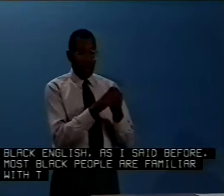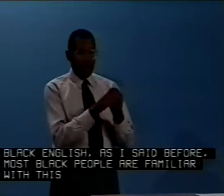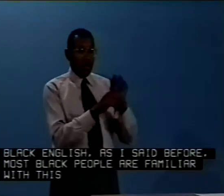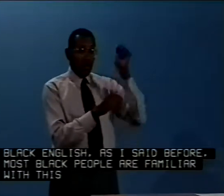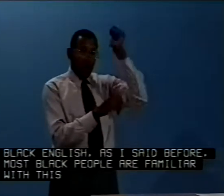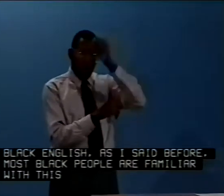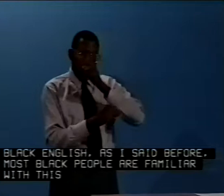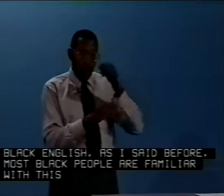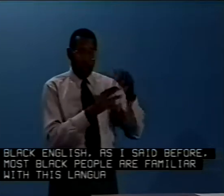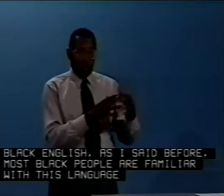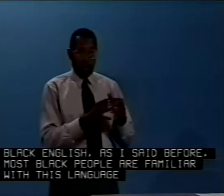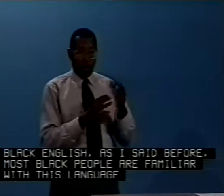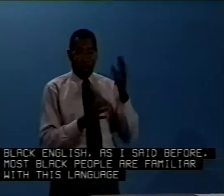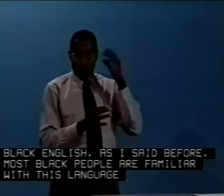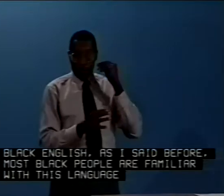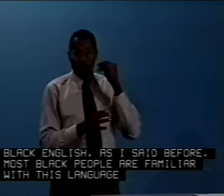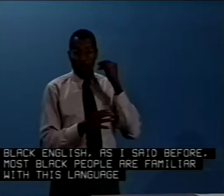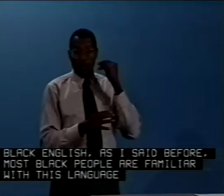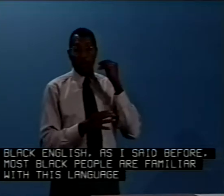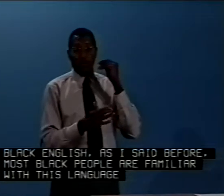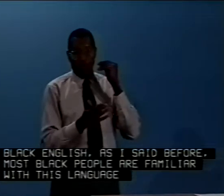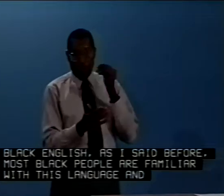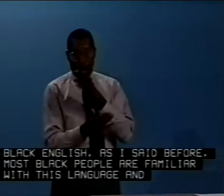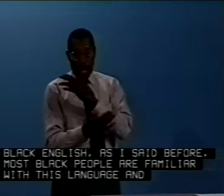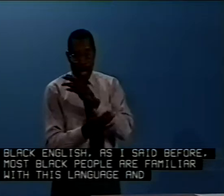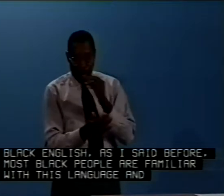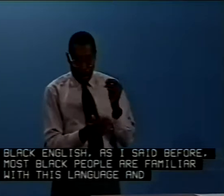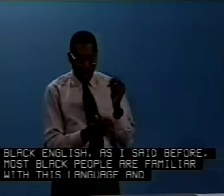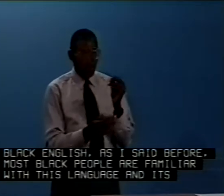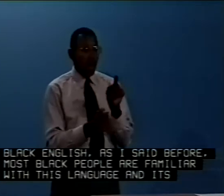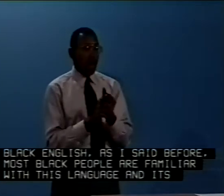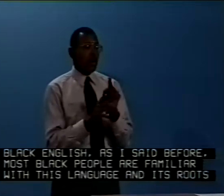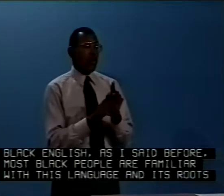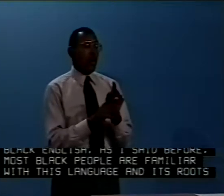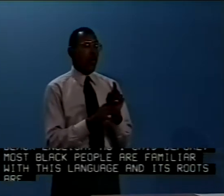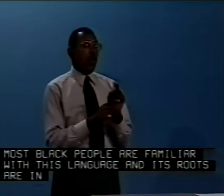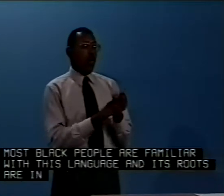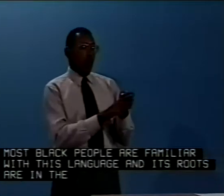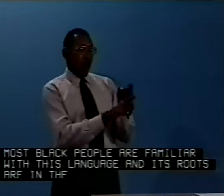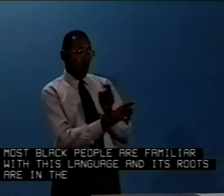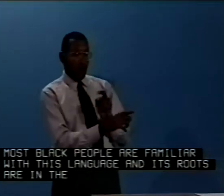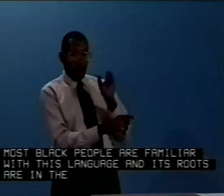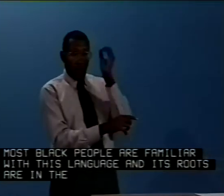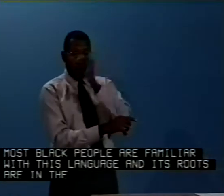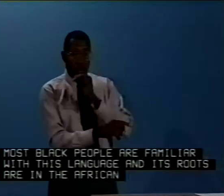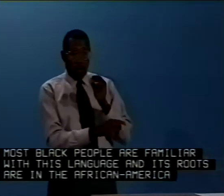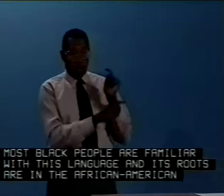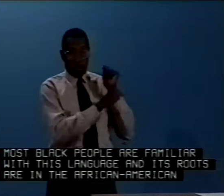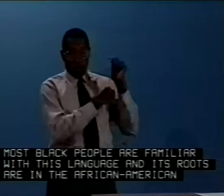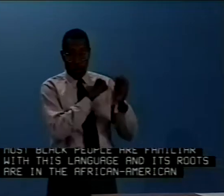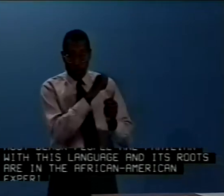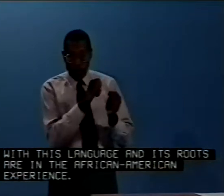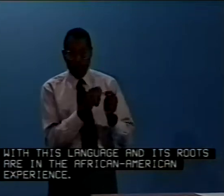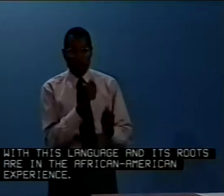roots are in the African-American experience, and also come from the oral